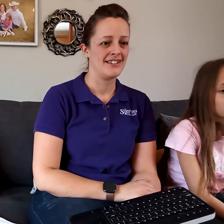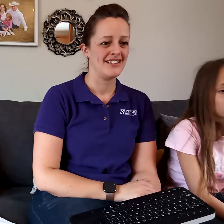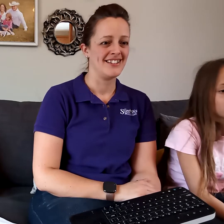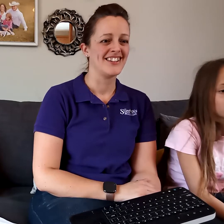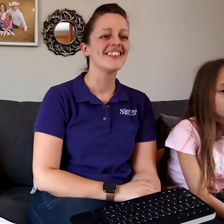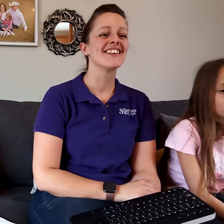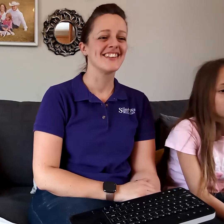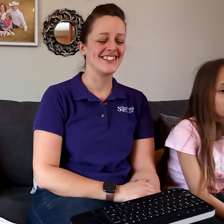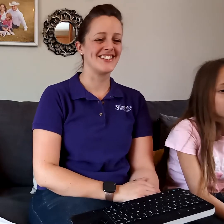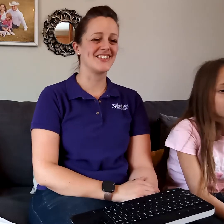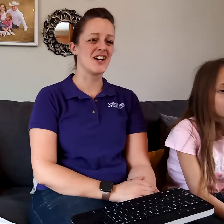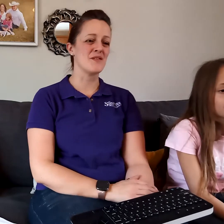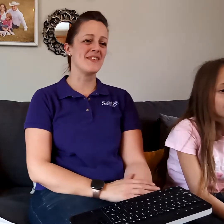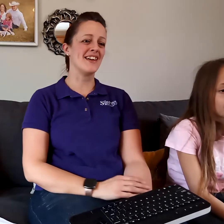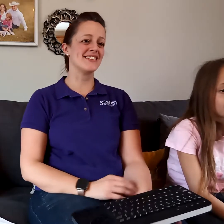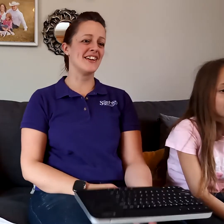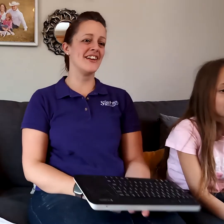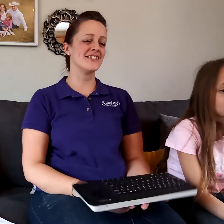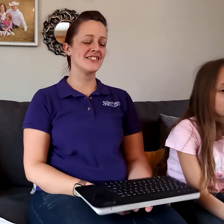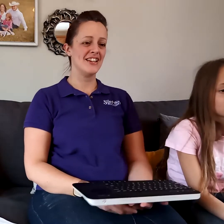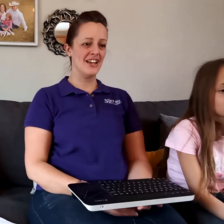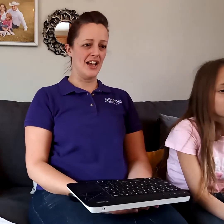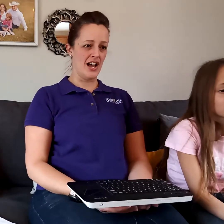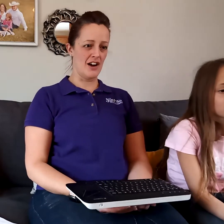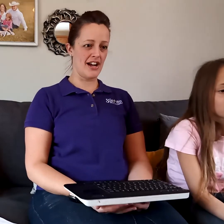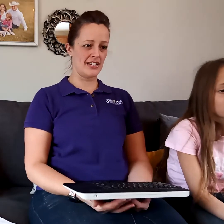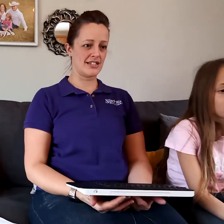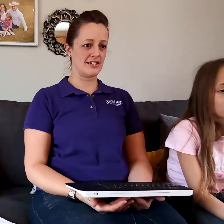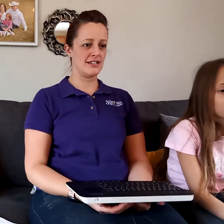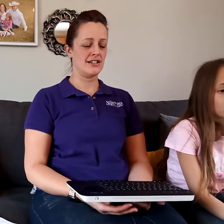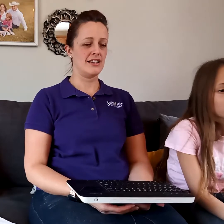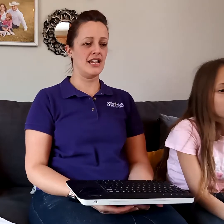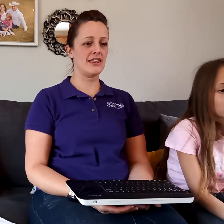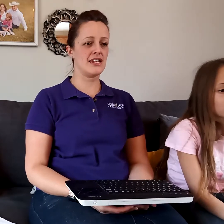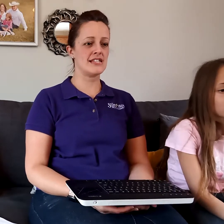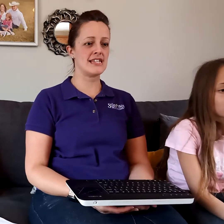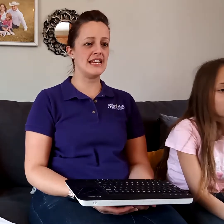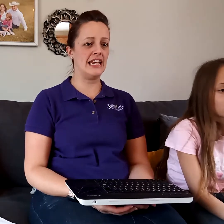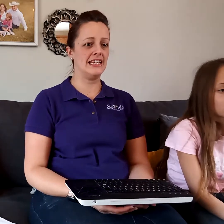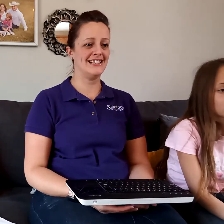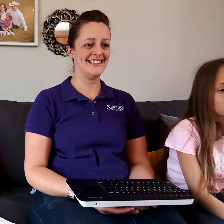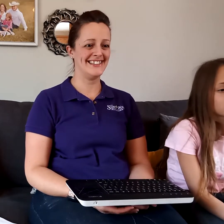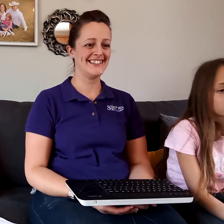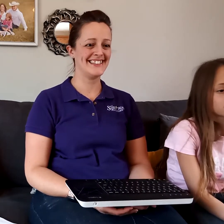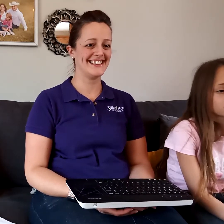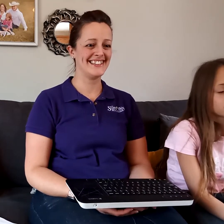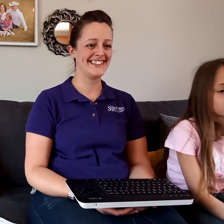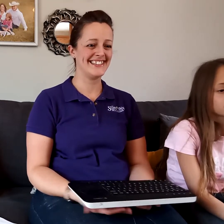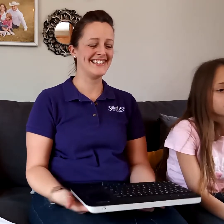Darius. Good job. Thanks, Darius. All right, Ethan and Sydney.